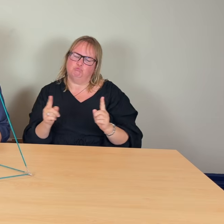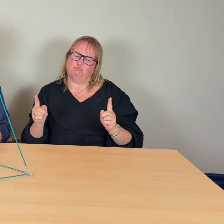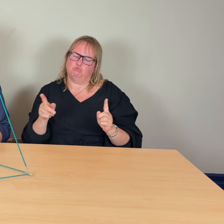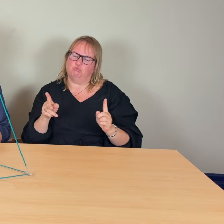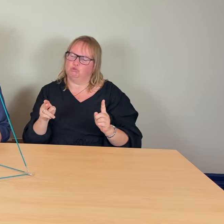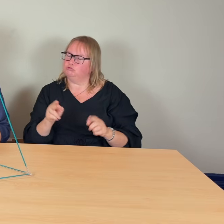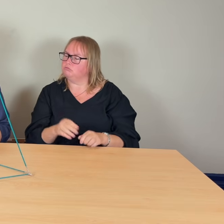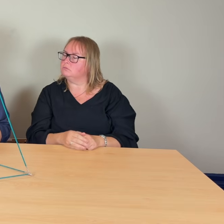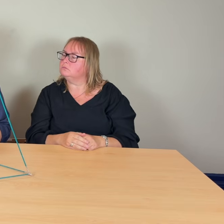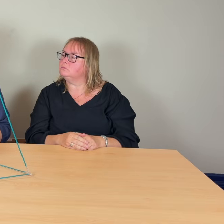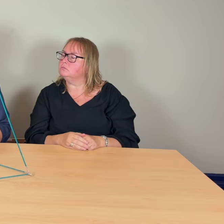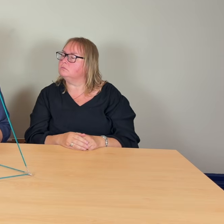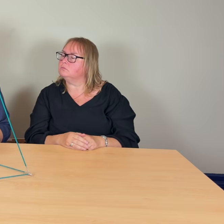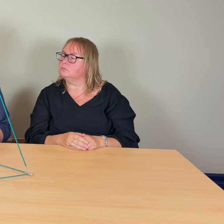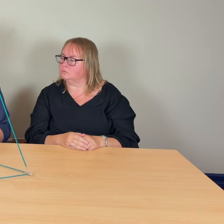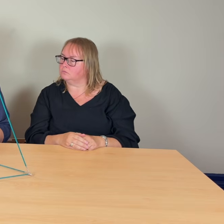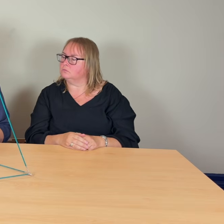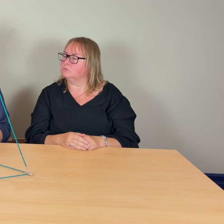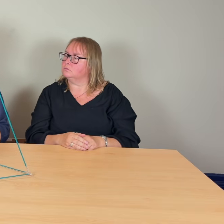wire,